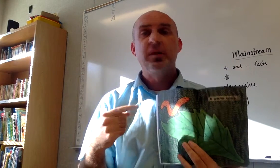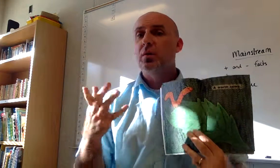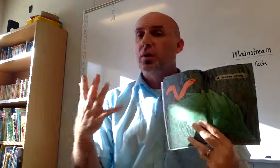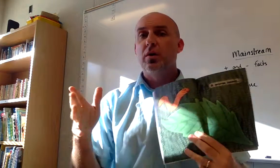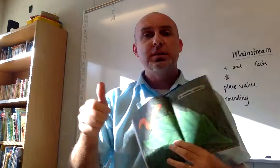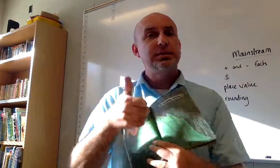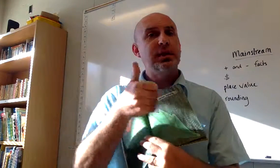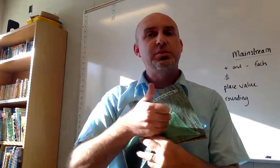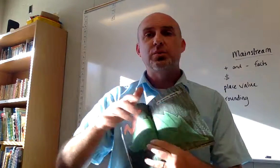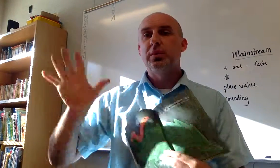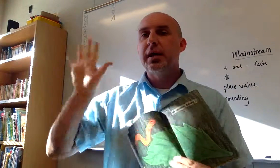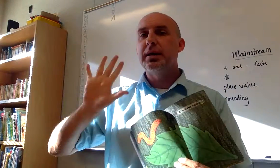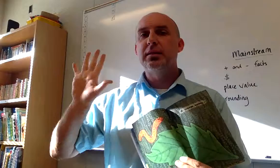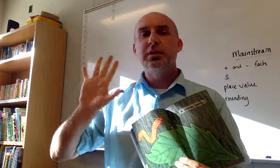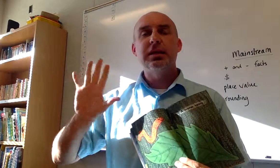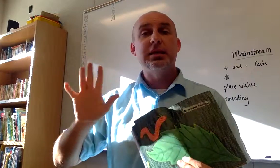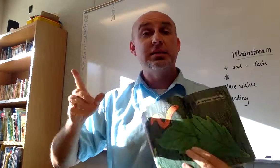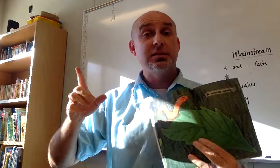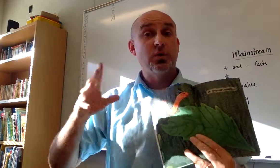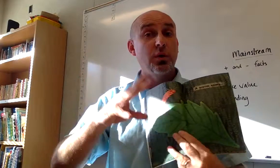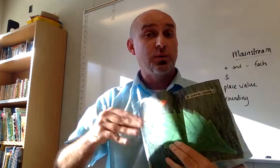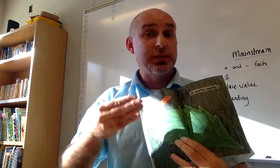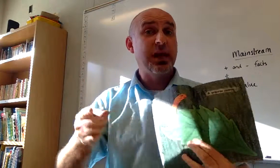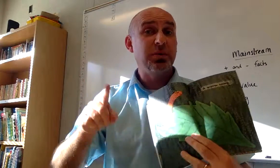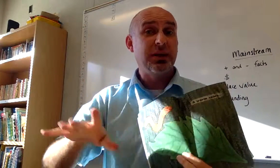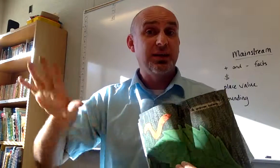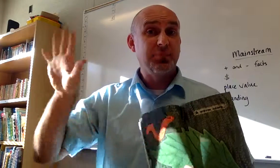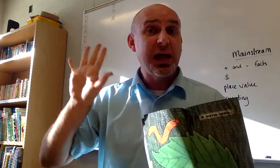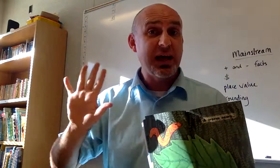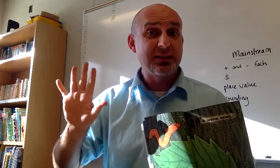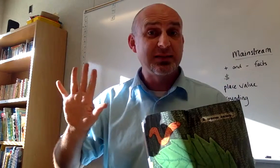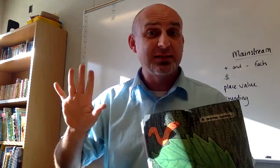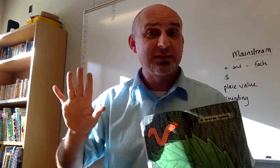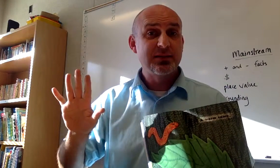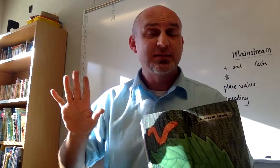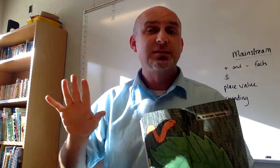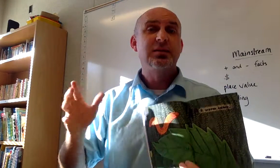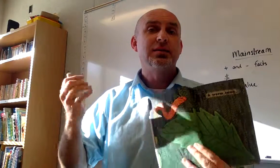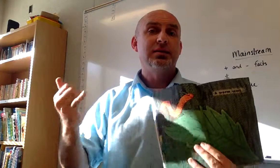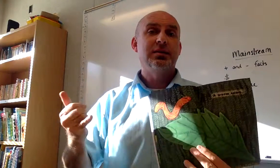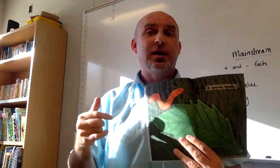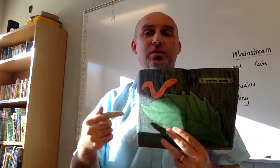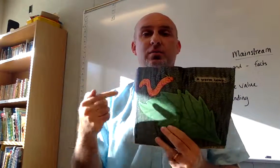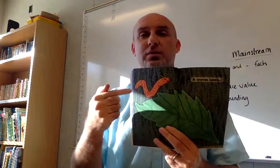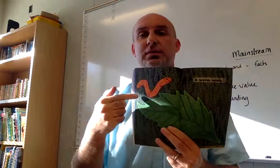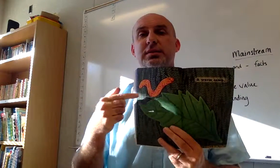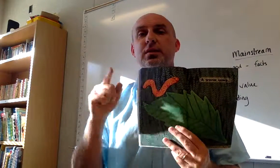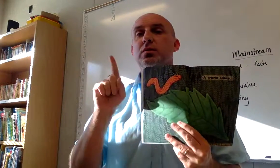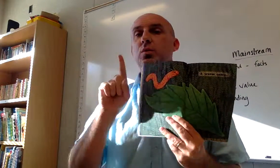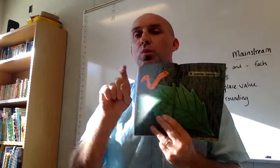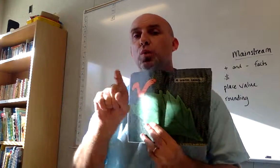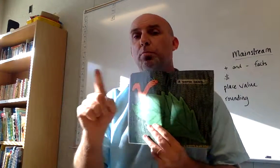Okay. We already established way back at the beginning this story was happening in the past. Now, we're going to say,